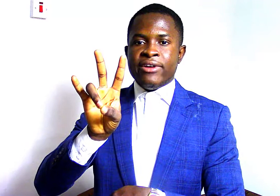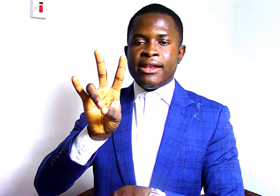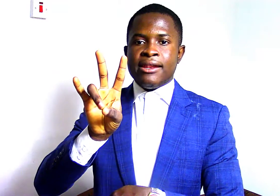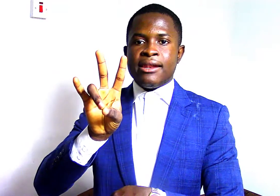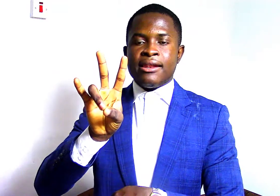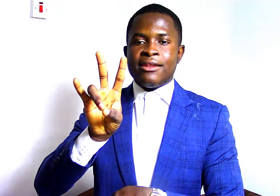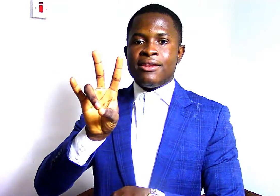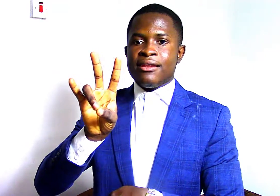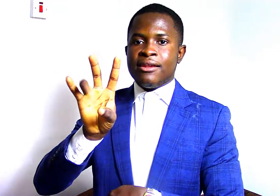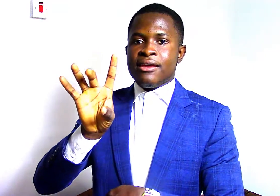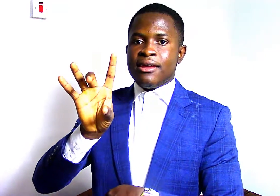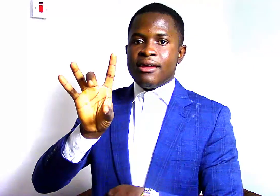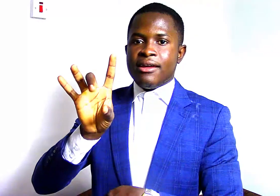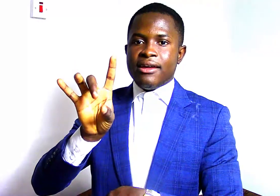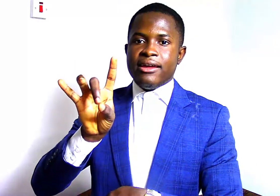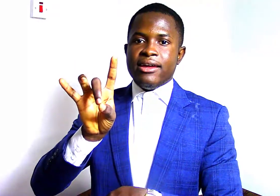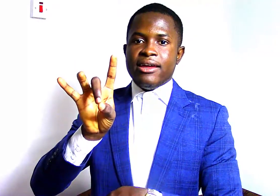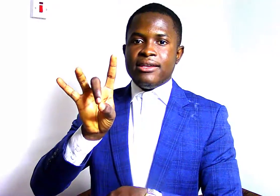7, 8,